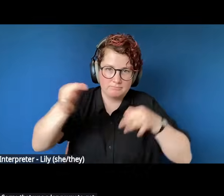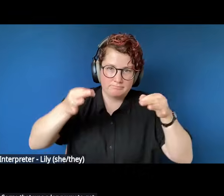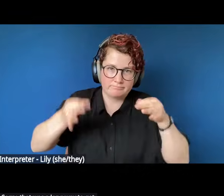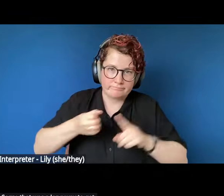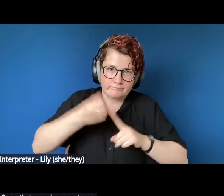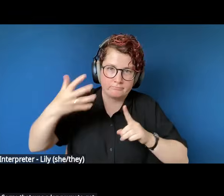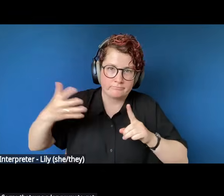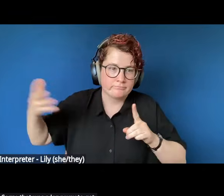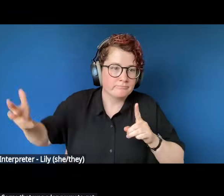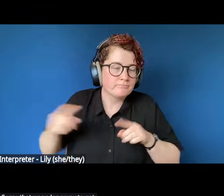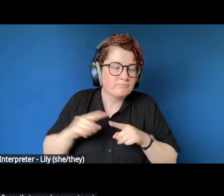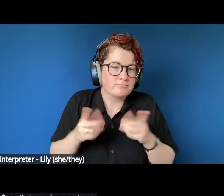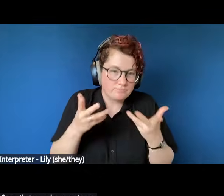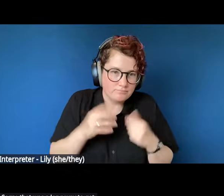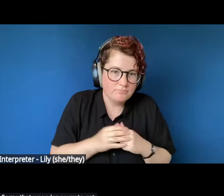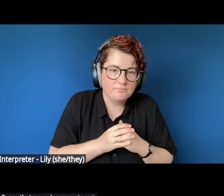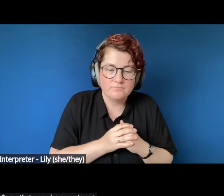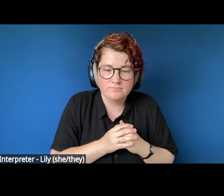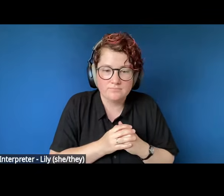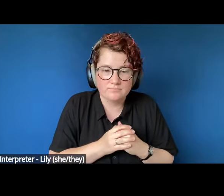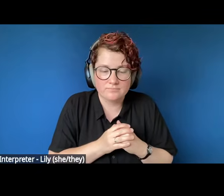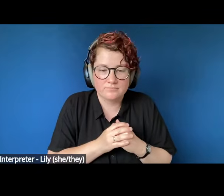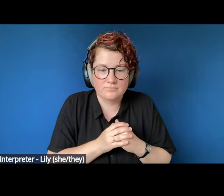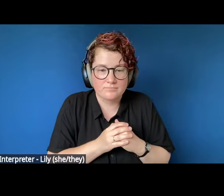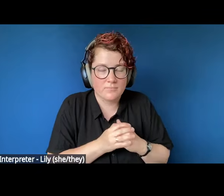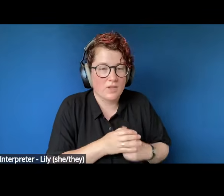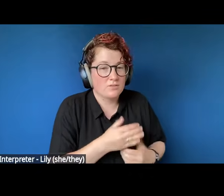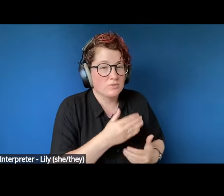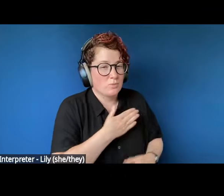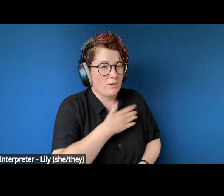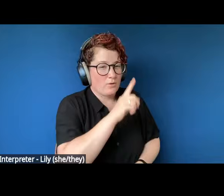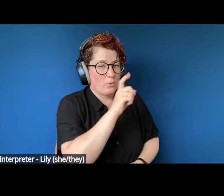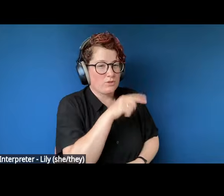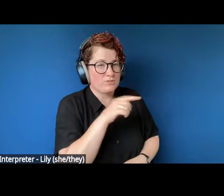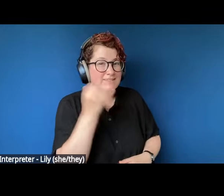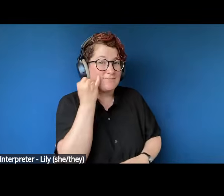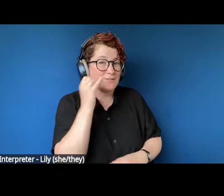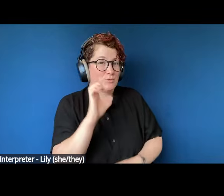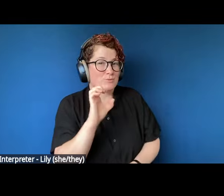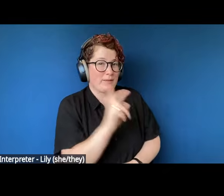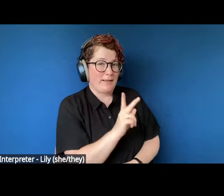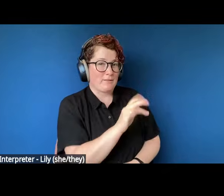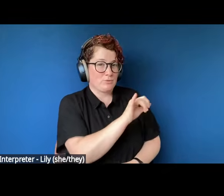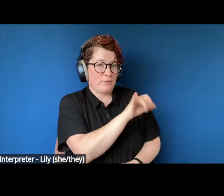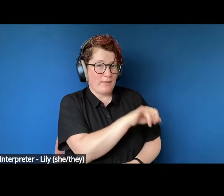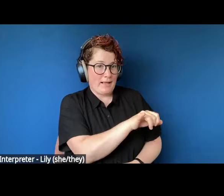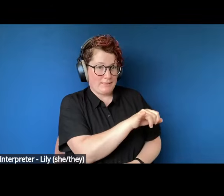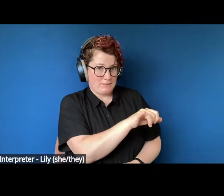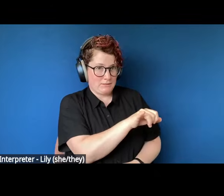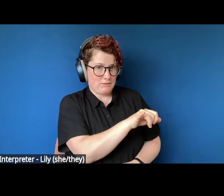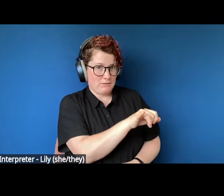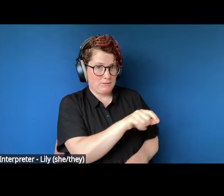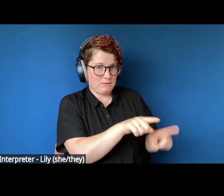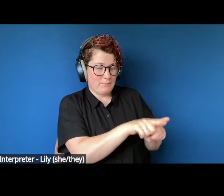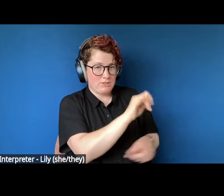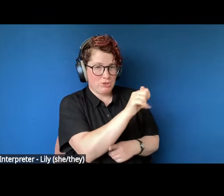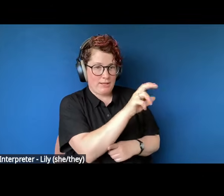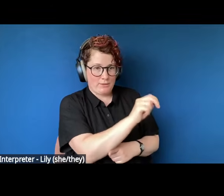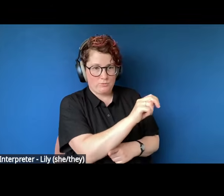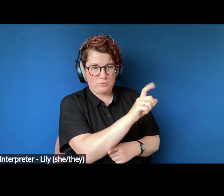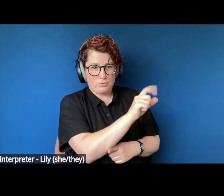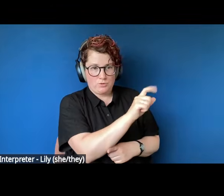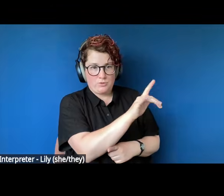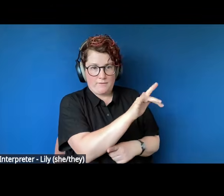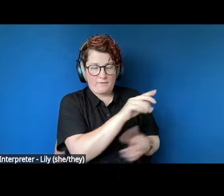everything. Yeah, go ahead. So then my question would be, if it goes back to that, every time a student has